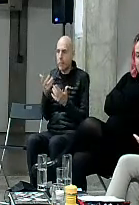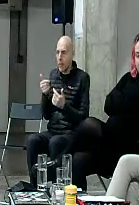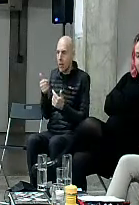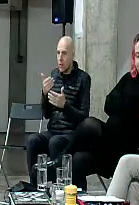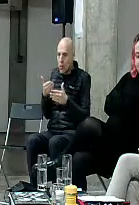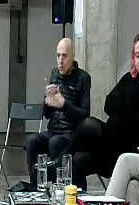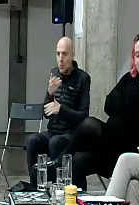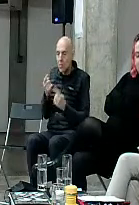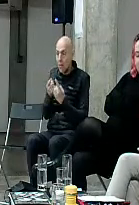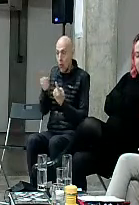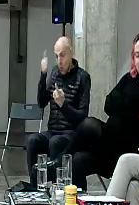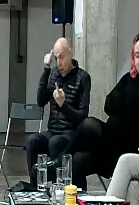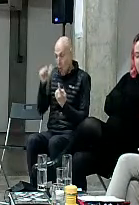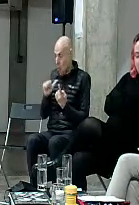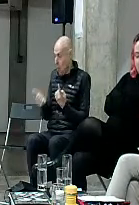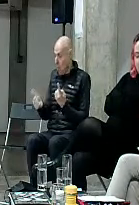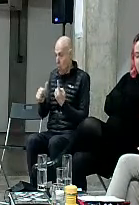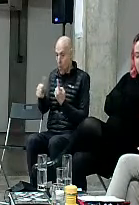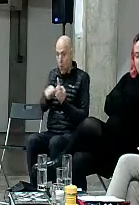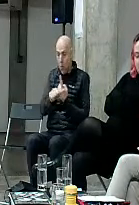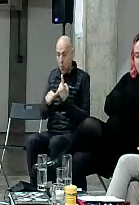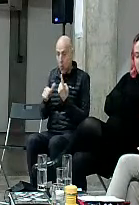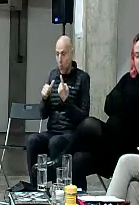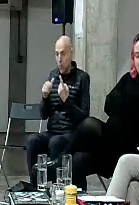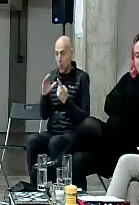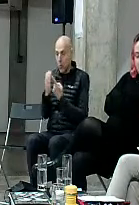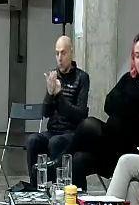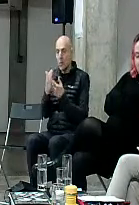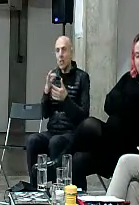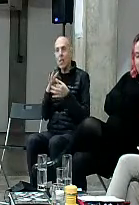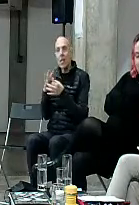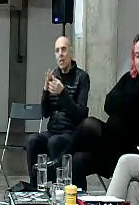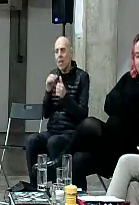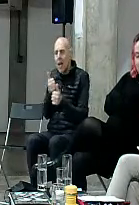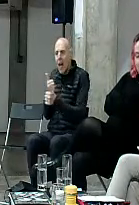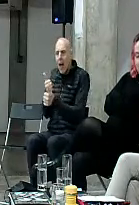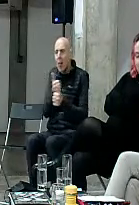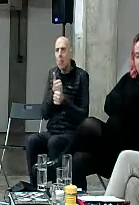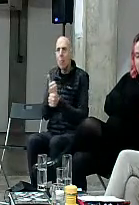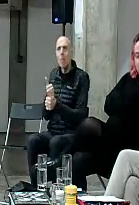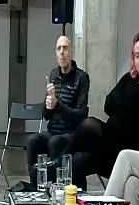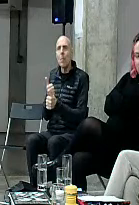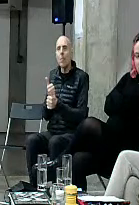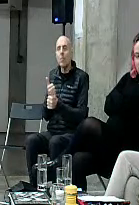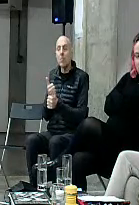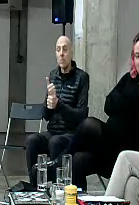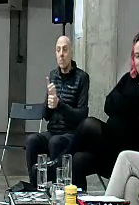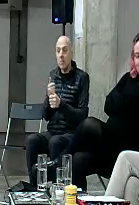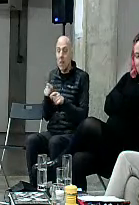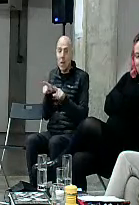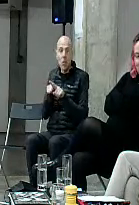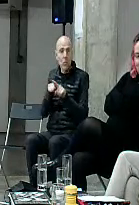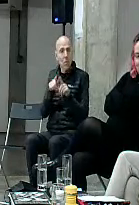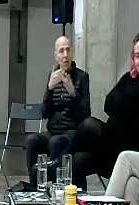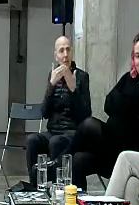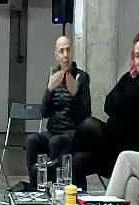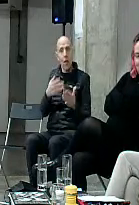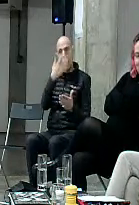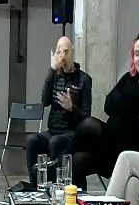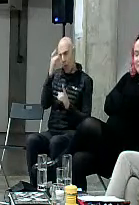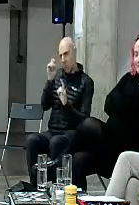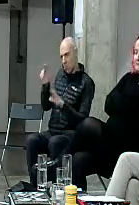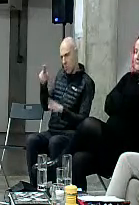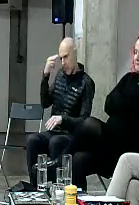people where you live and helping each other is just as good. And also thank you for saying their